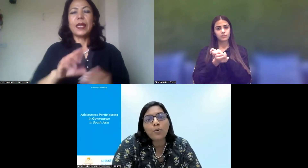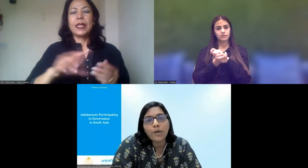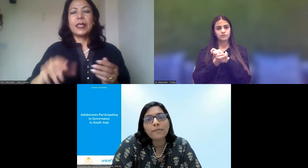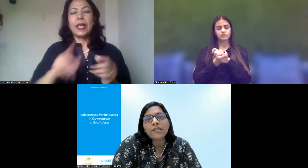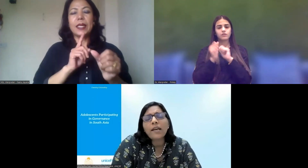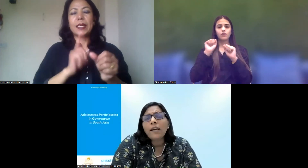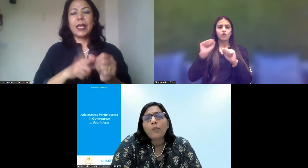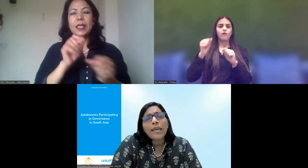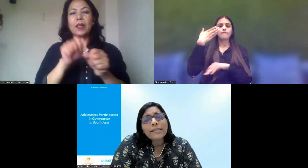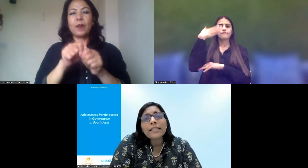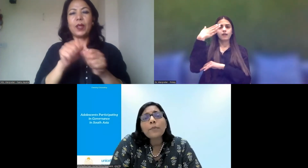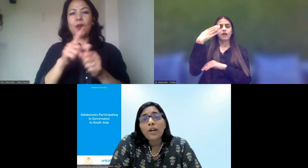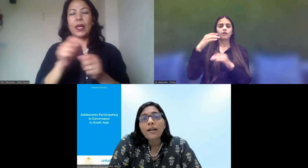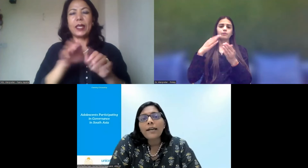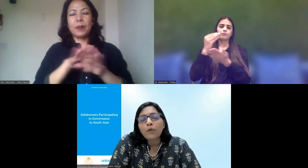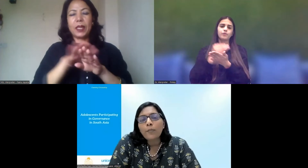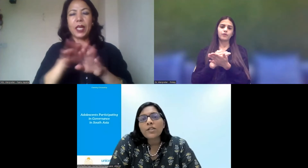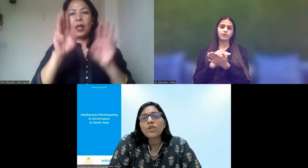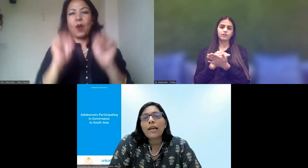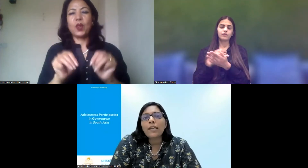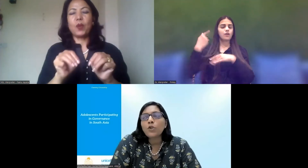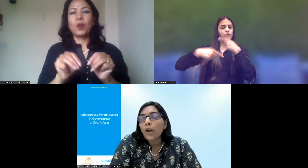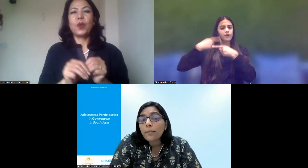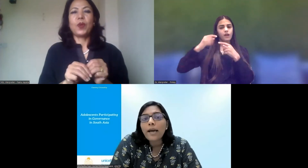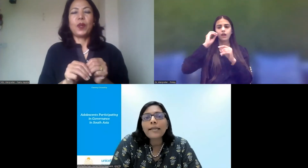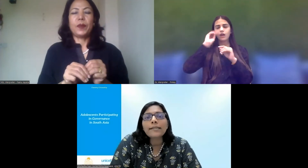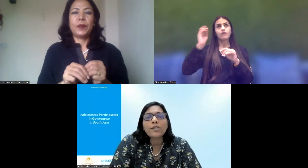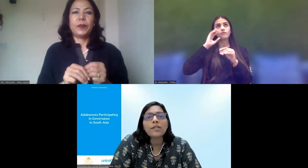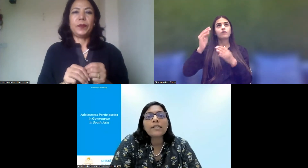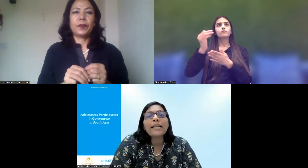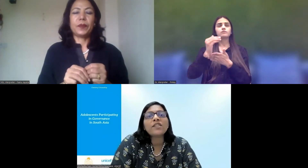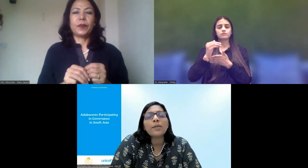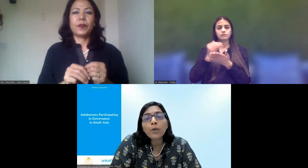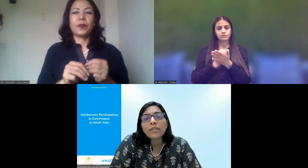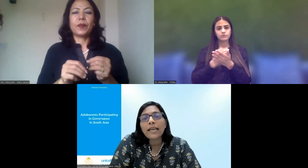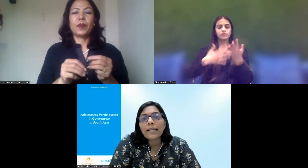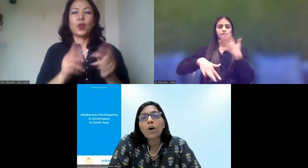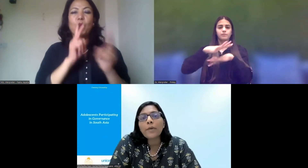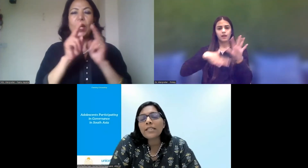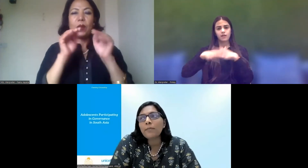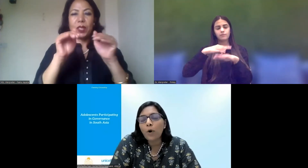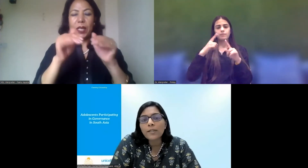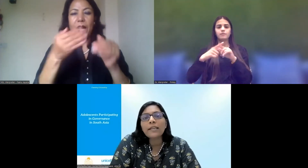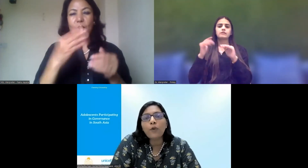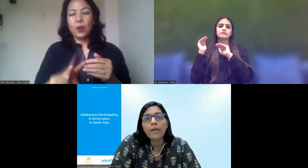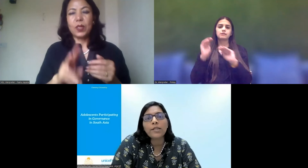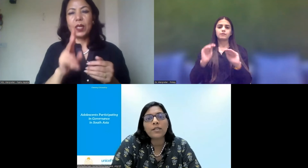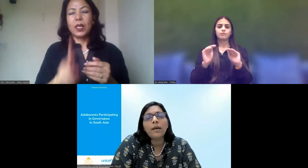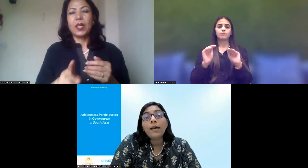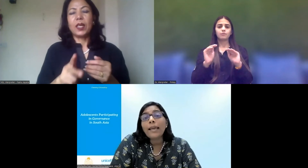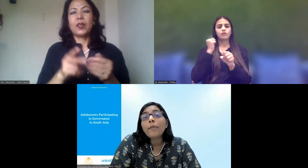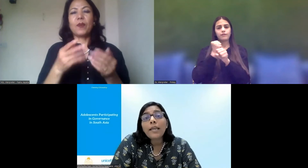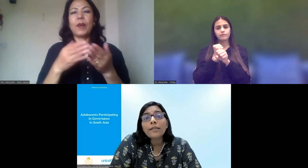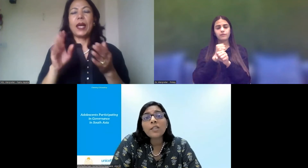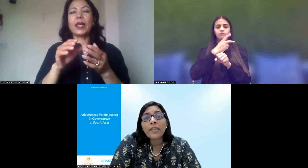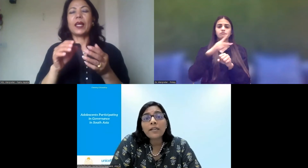flagship programs. We can set up regular information sharing, joint planning sessions, and support the state government in policy formulation.